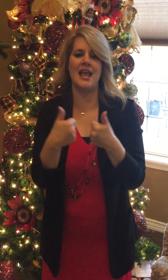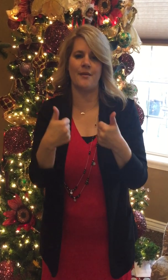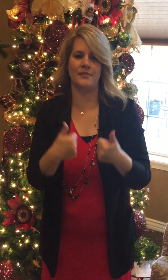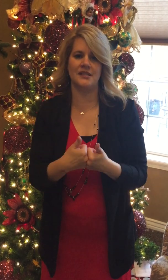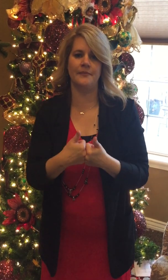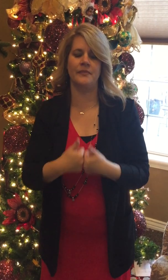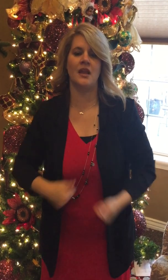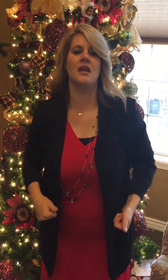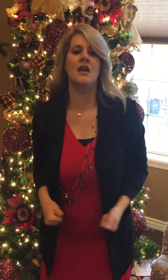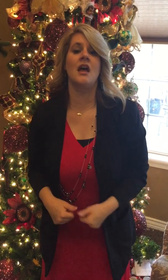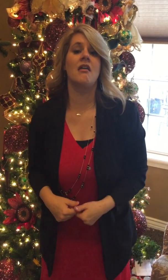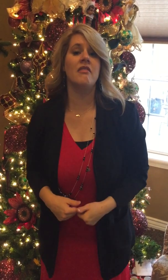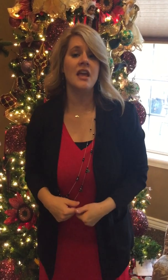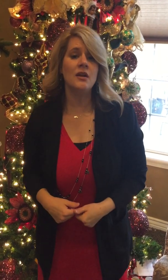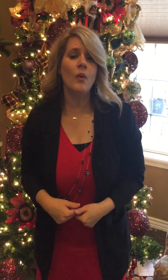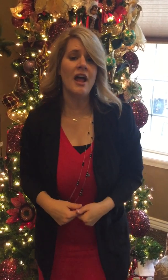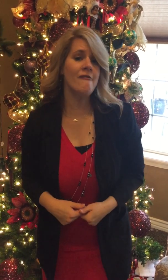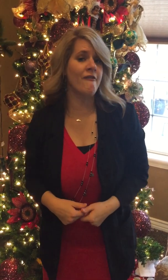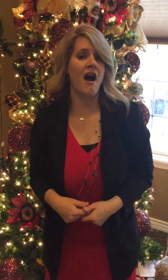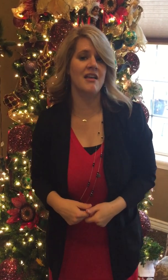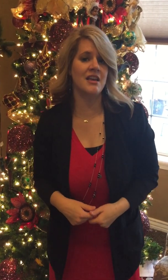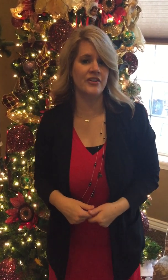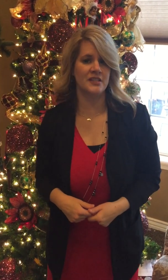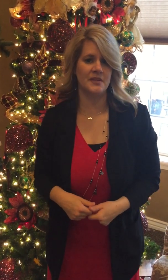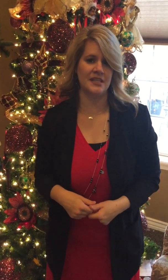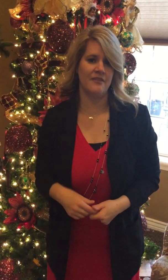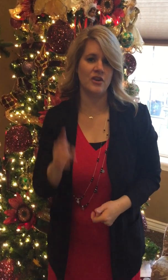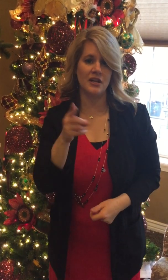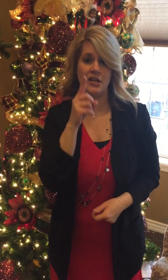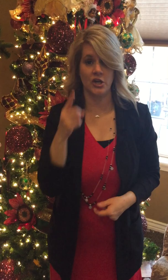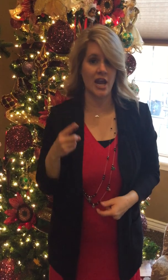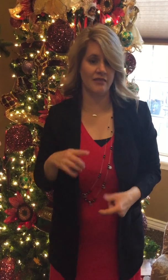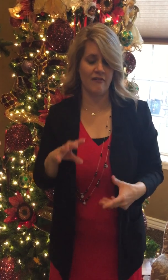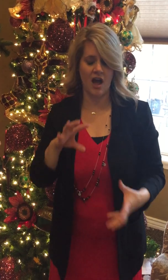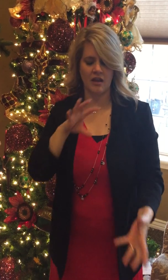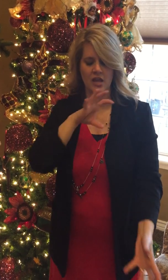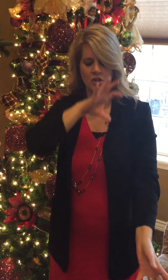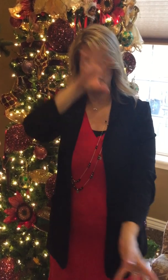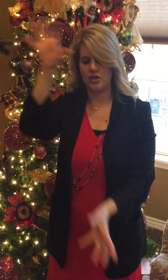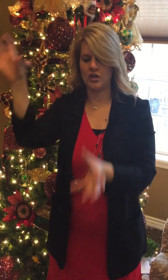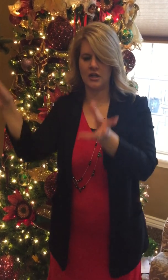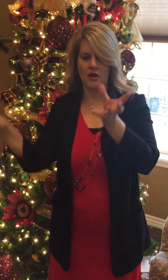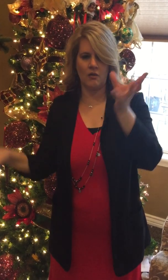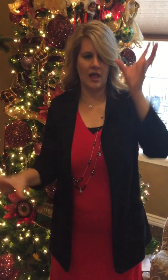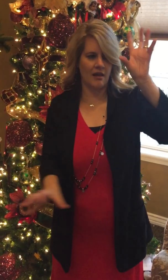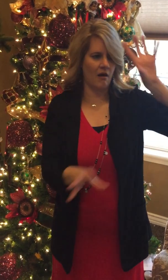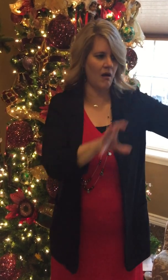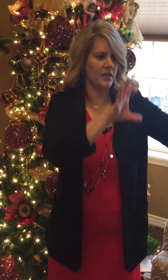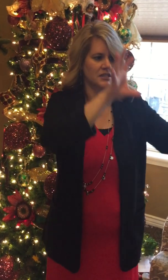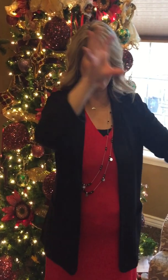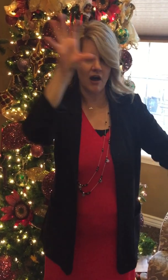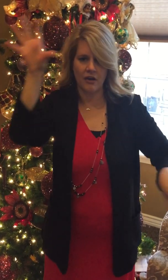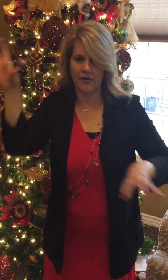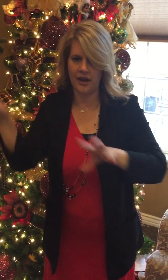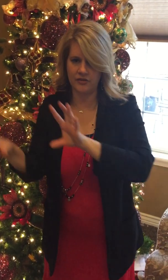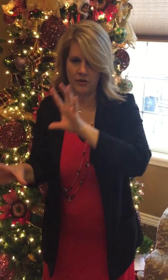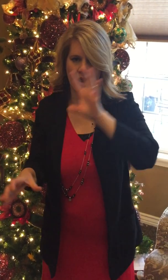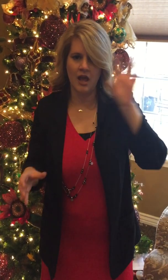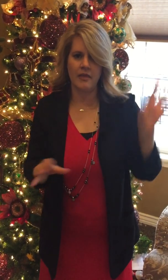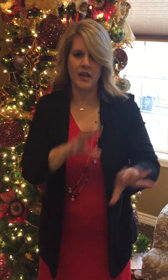Games. Then one foggy Christmas Eve, you're gonna create the fog. So you're gonna go like all this fog around you. Then